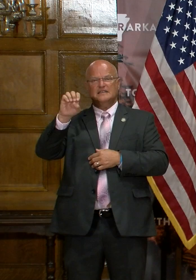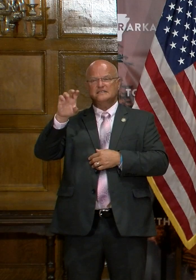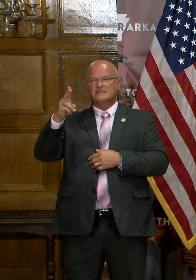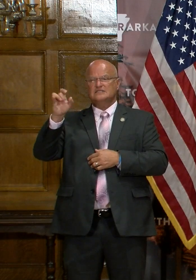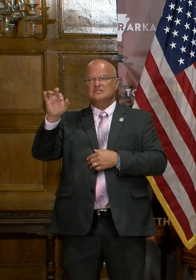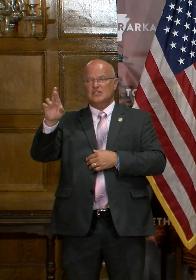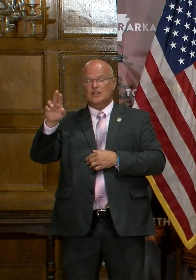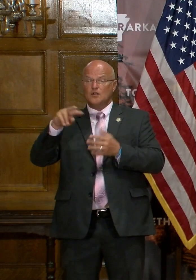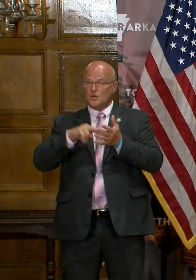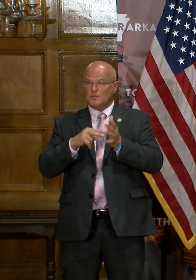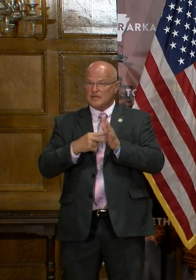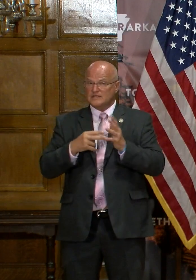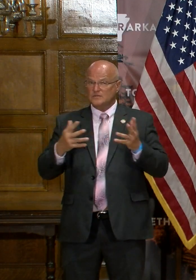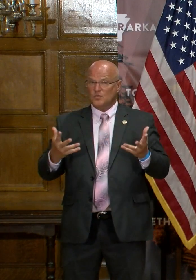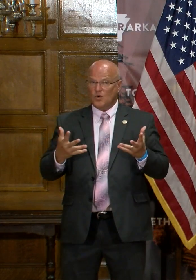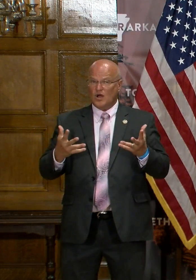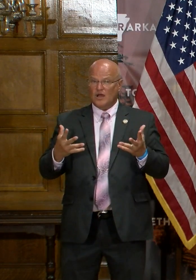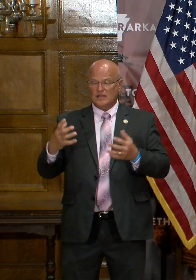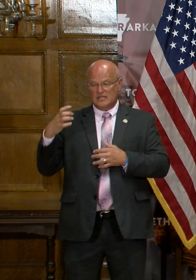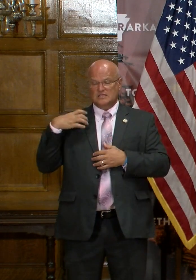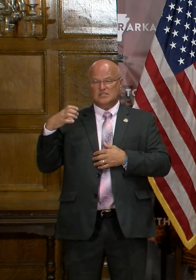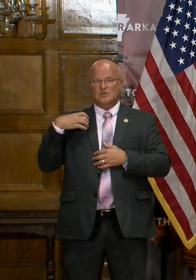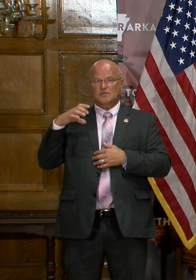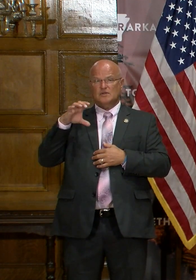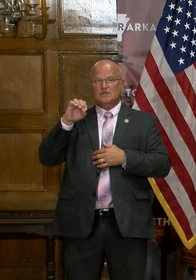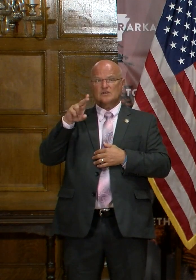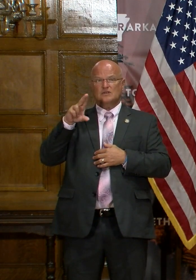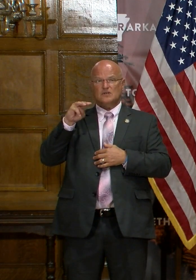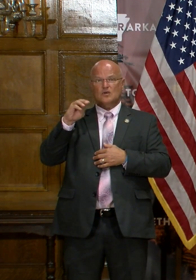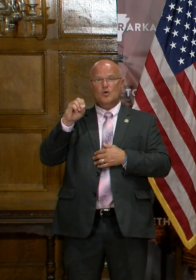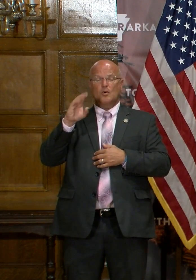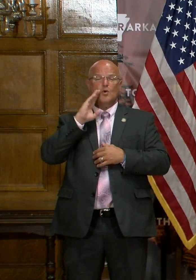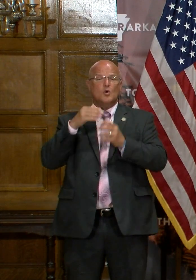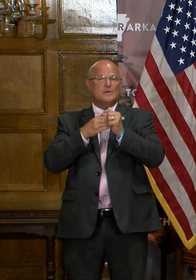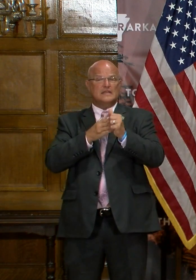which means that Chairman Cuomo will be